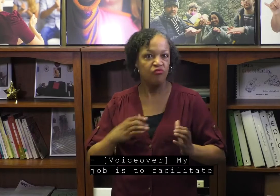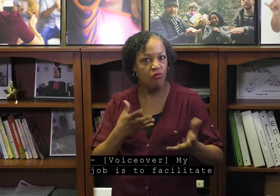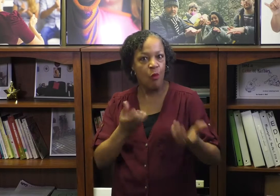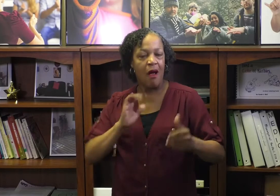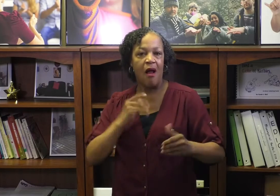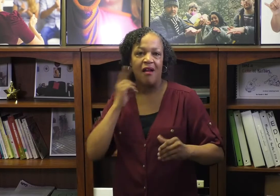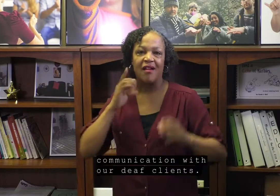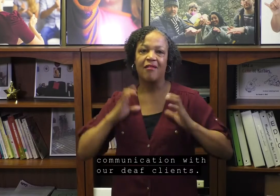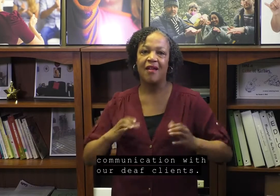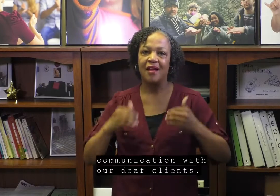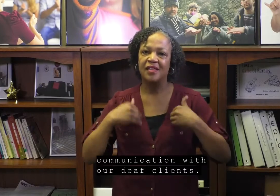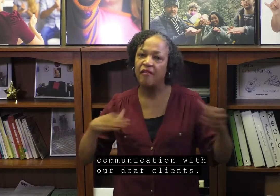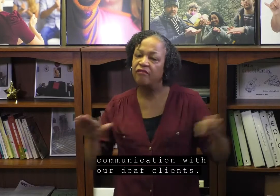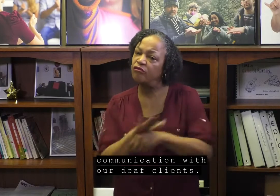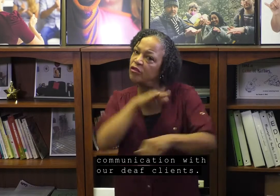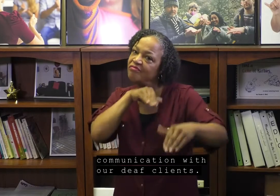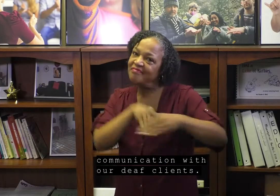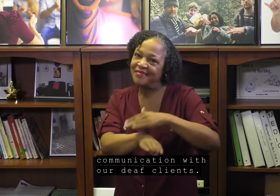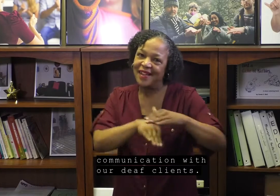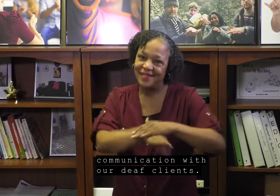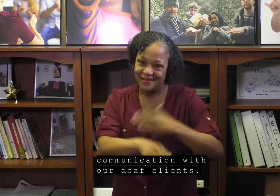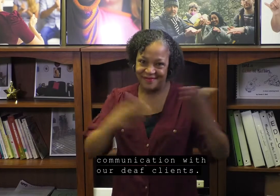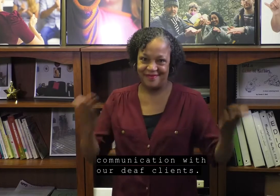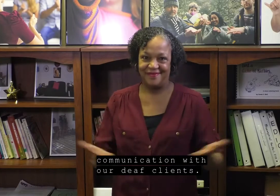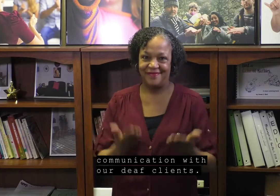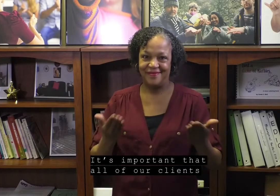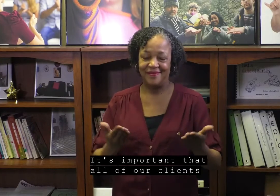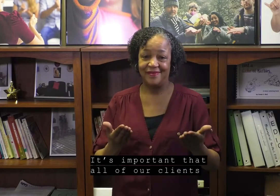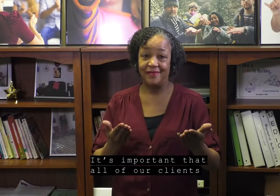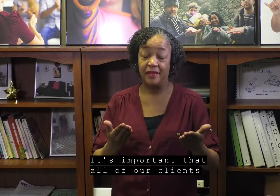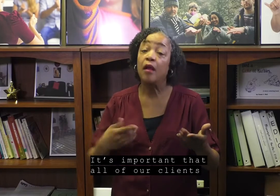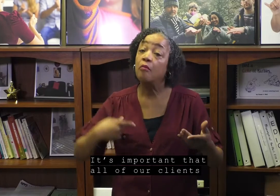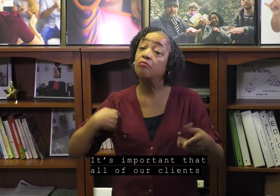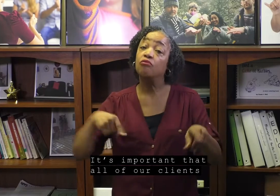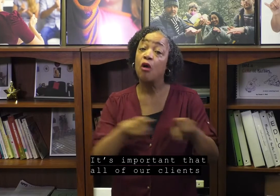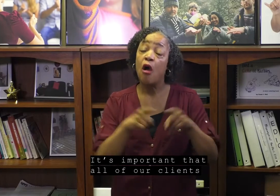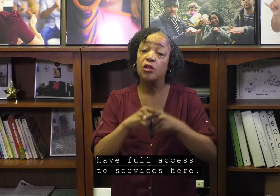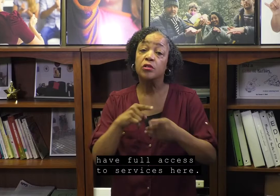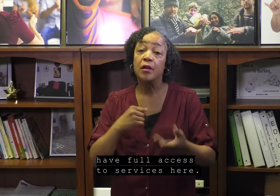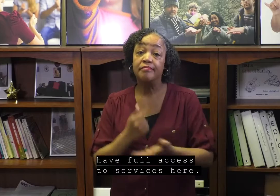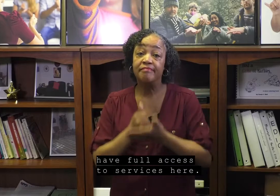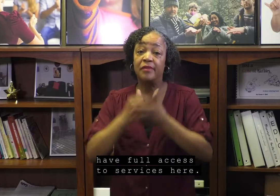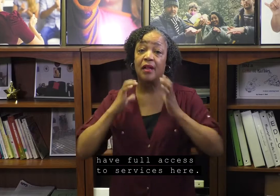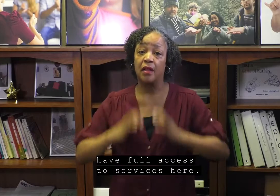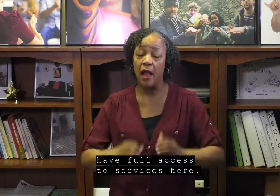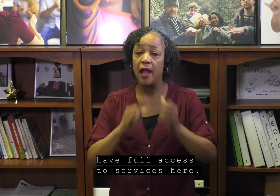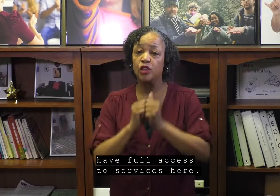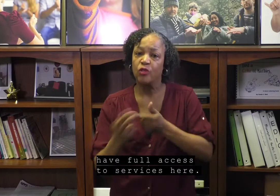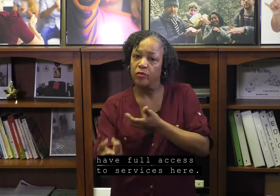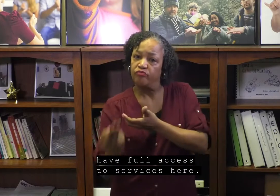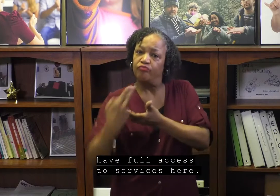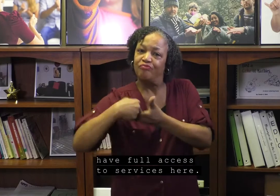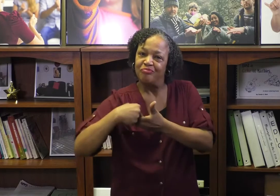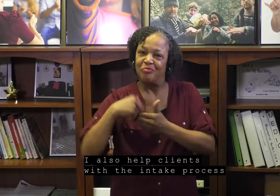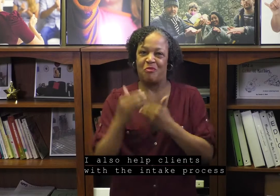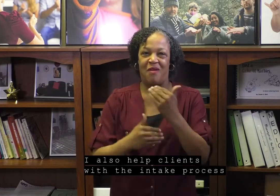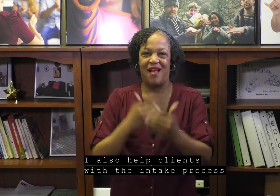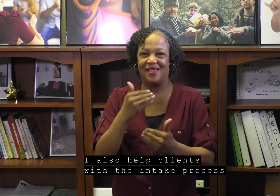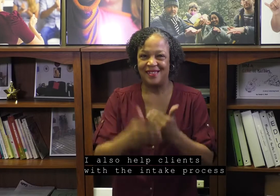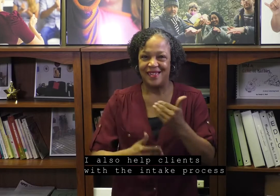to facilitate communication with our deaf clients. It's important that all of our clients have full access to services here. I